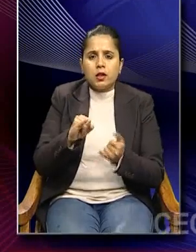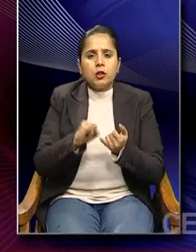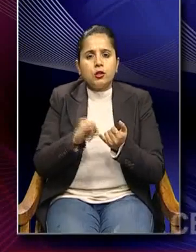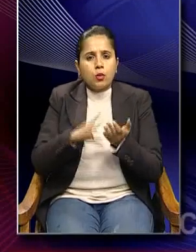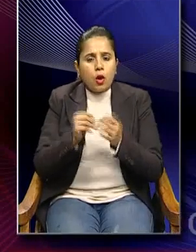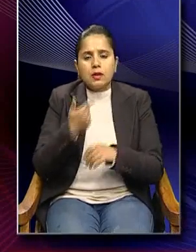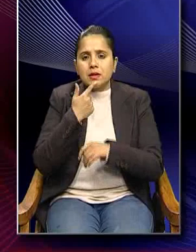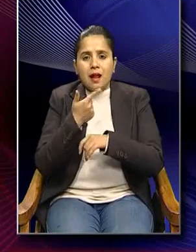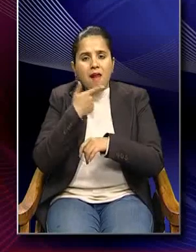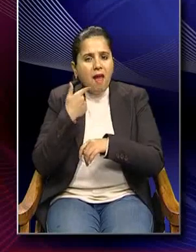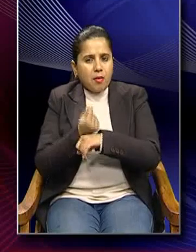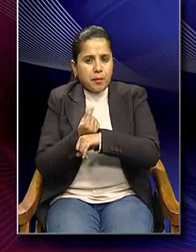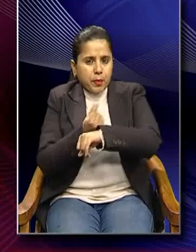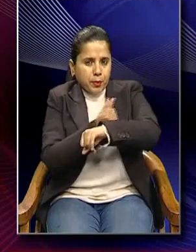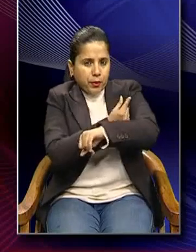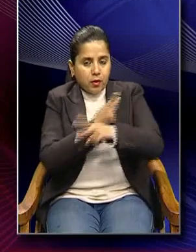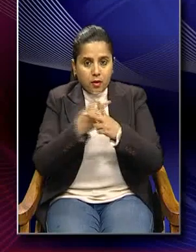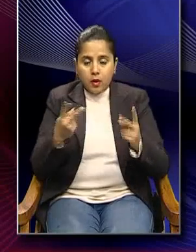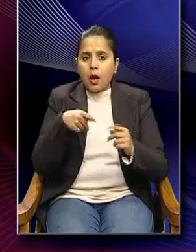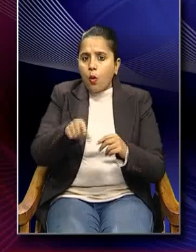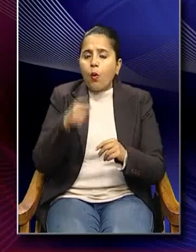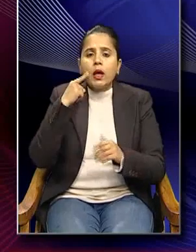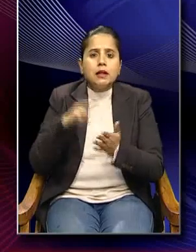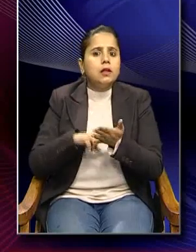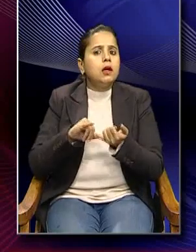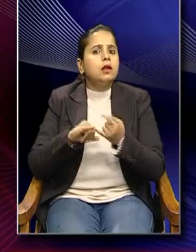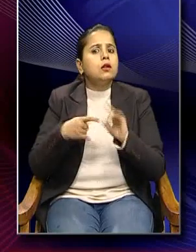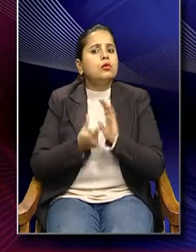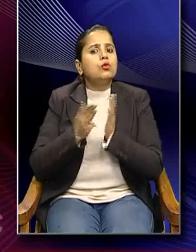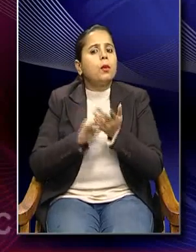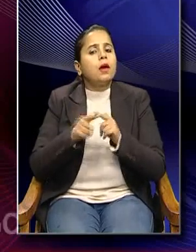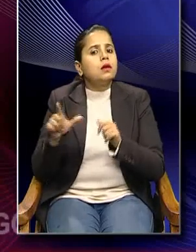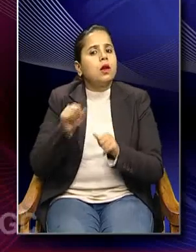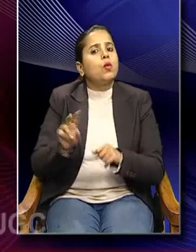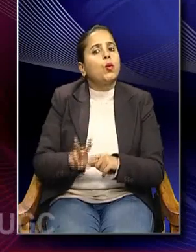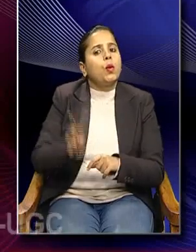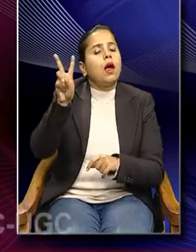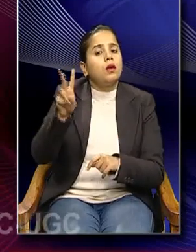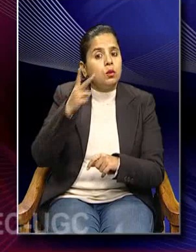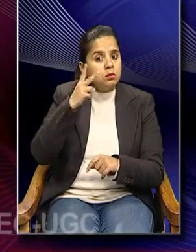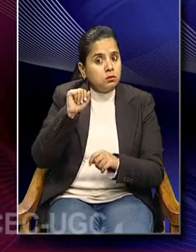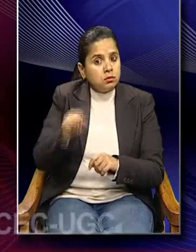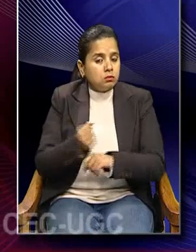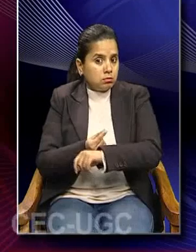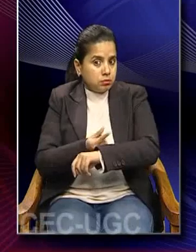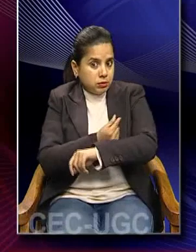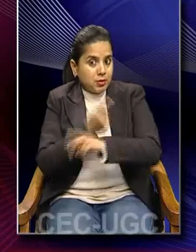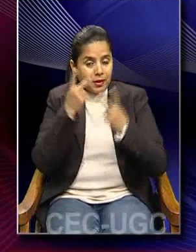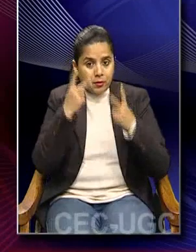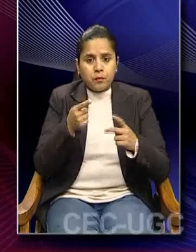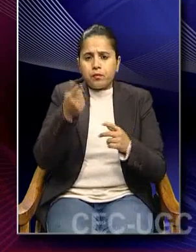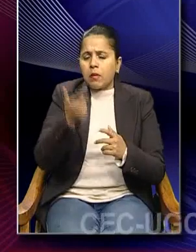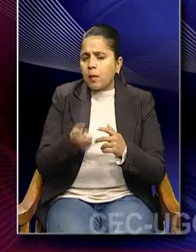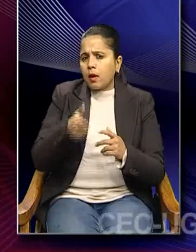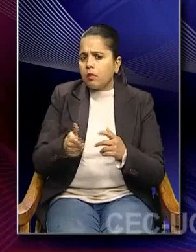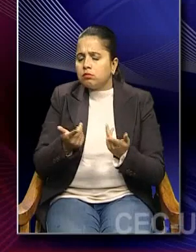virus. The instrumental value of this particular species is, if you can categorize or